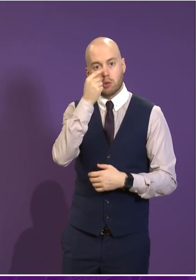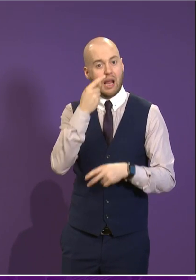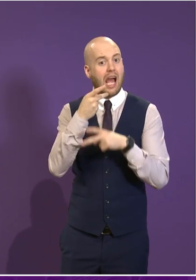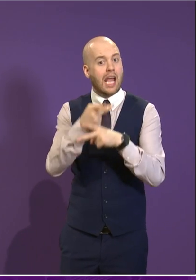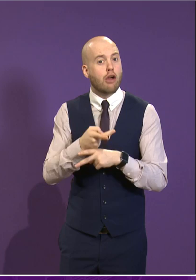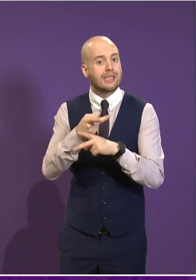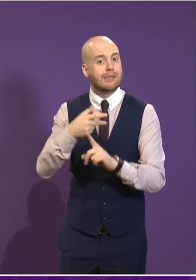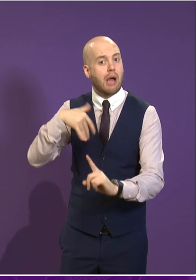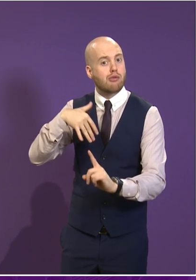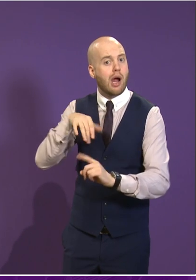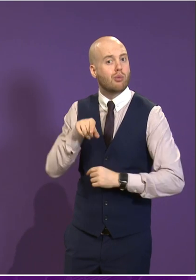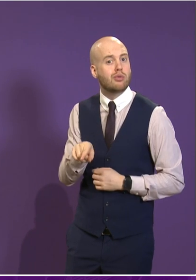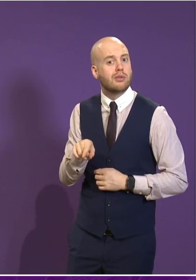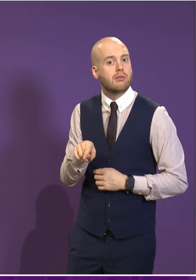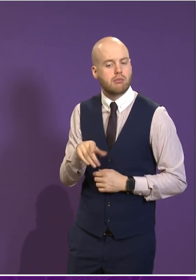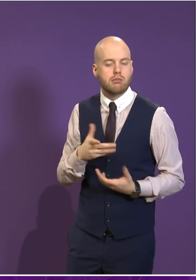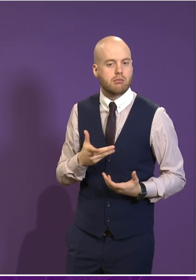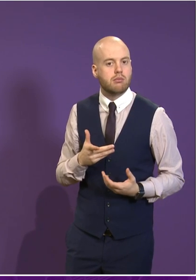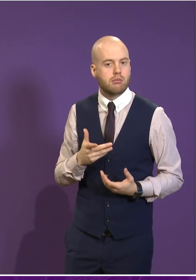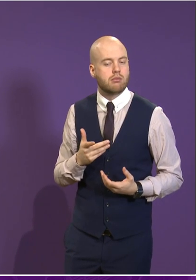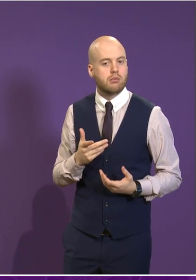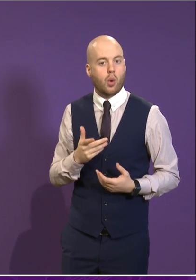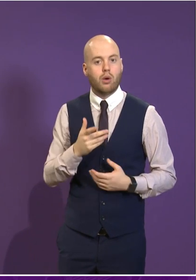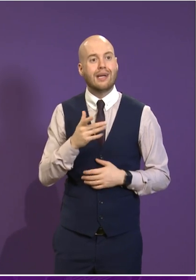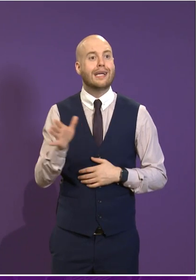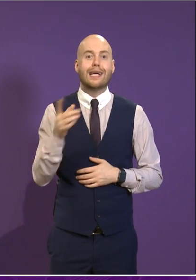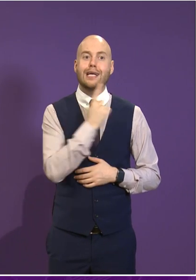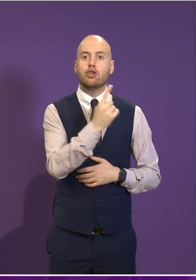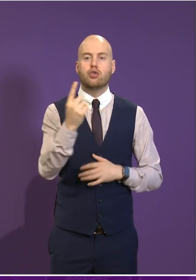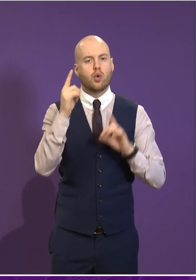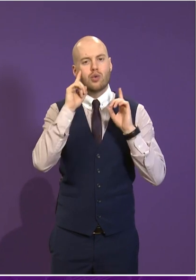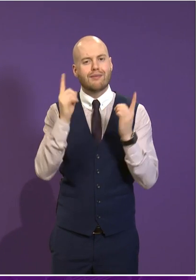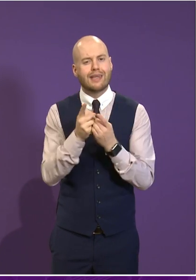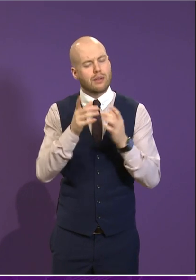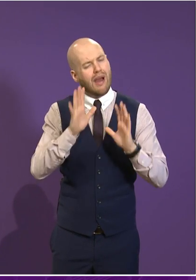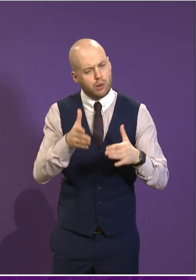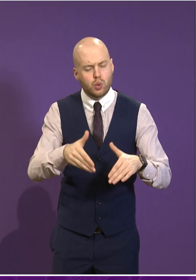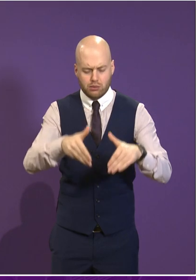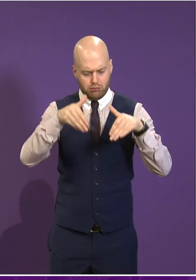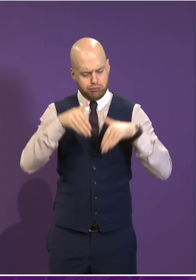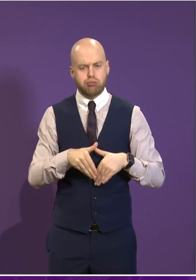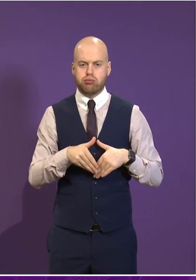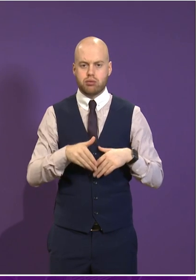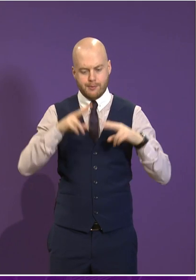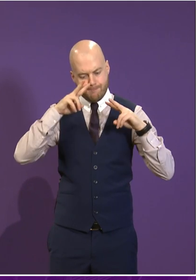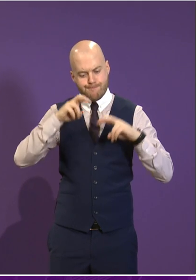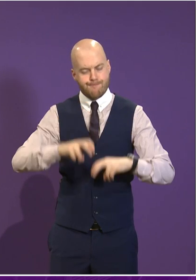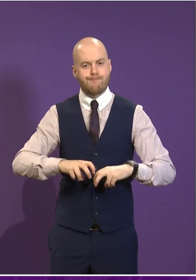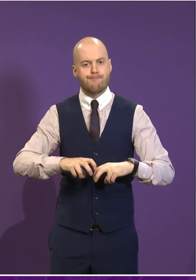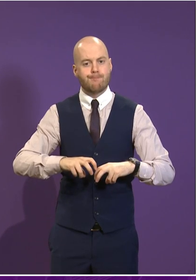obligation within each university to actually take a step back and analyse that. Now, I think they're doing